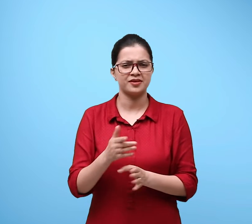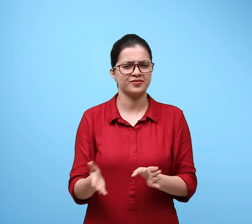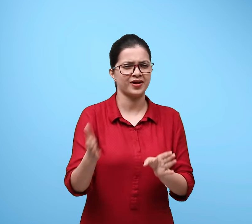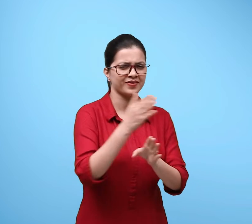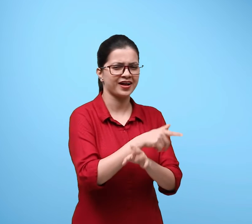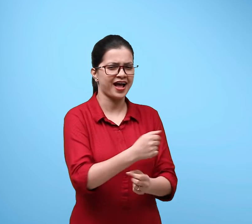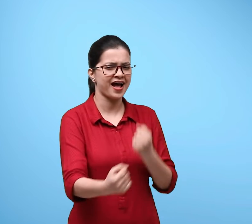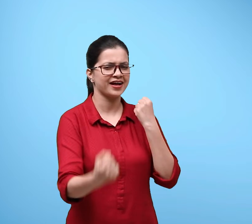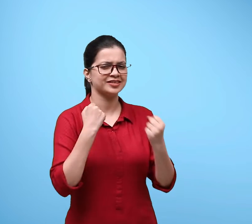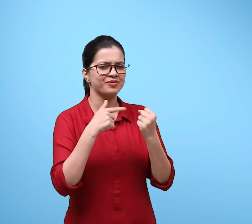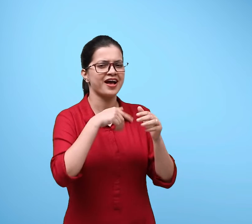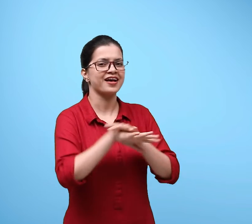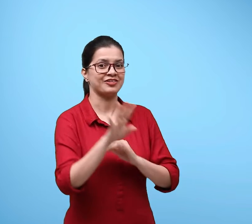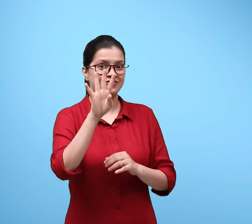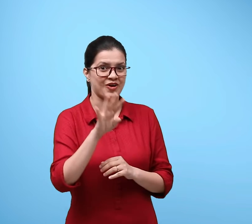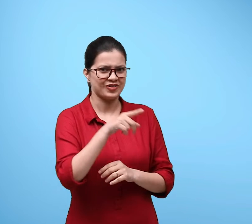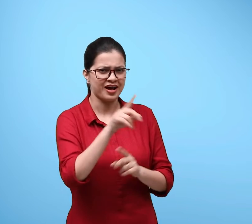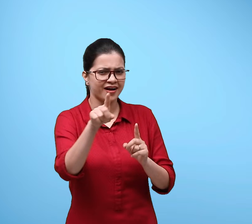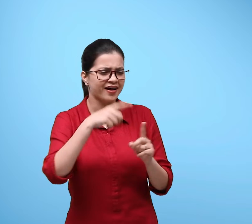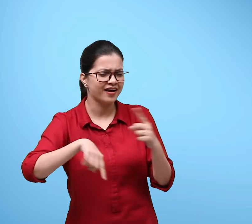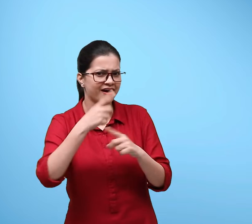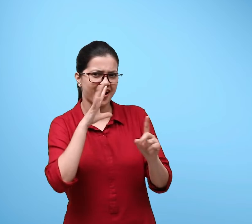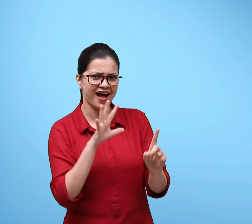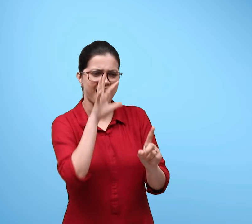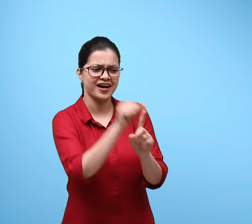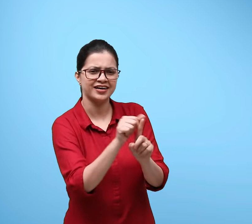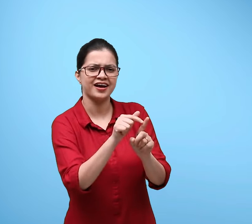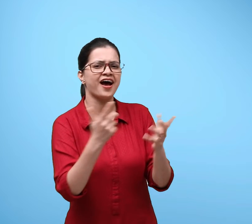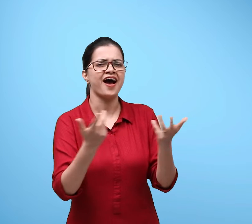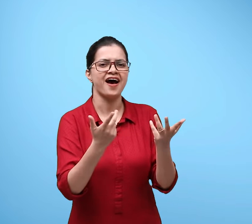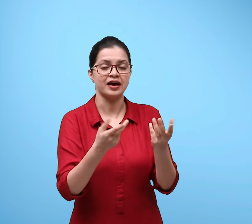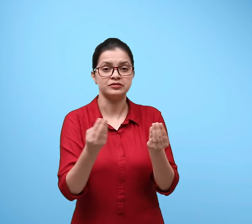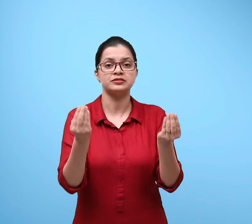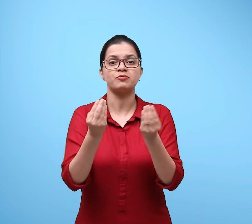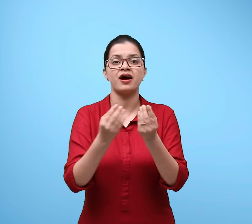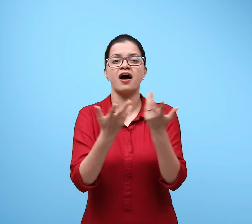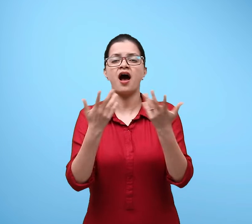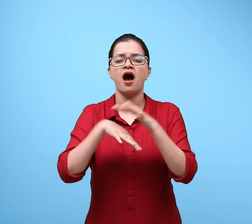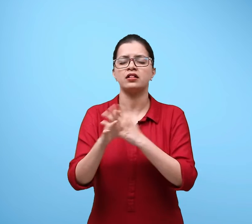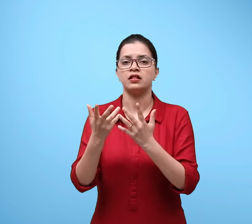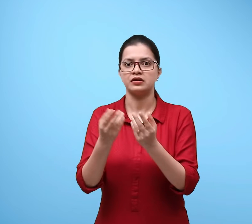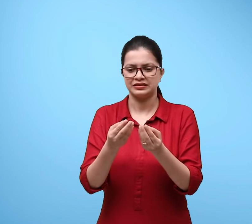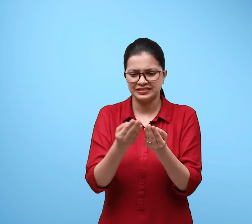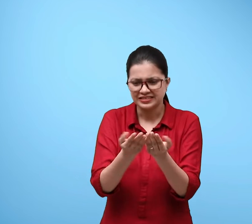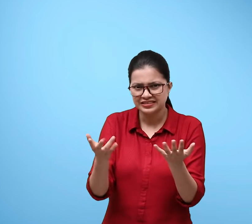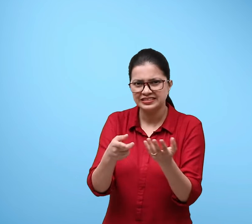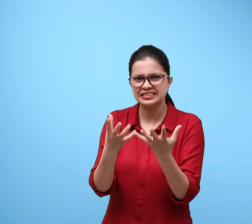While doing Activity 4, you might have noticed that the insoluble solids separated out from water.